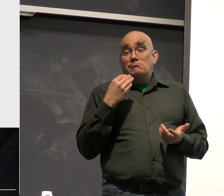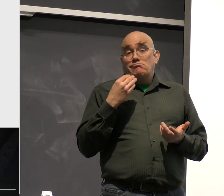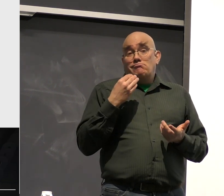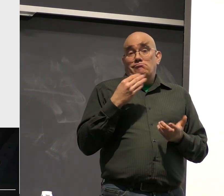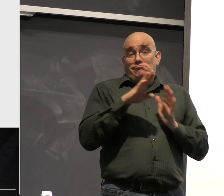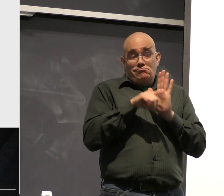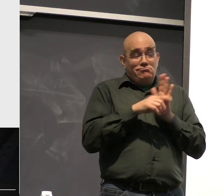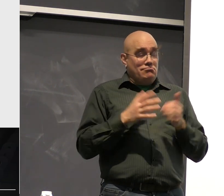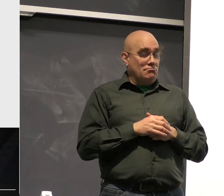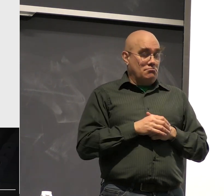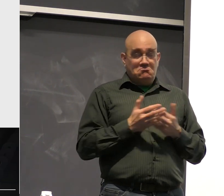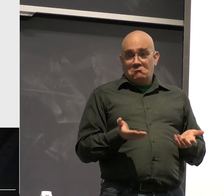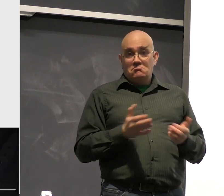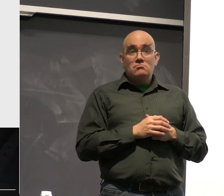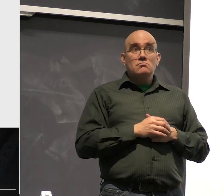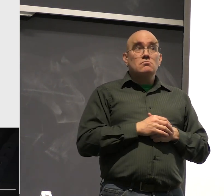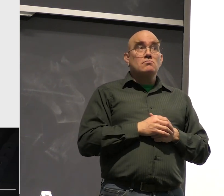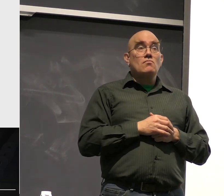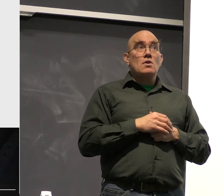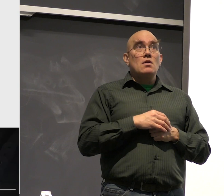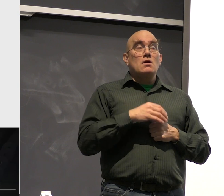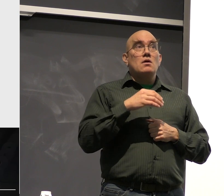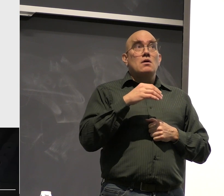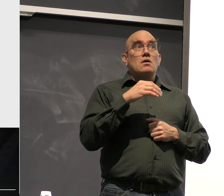and experience, having the background.